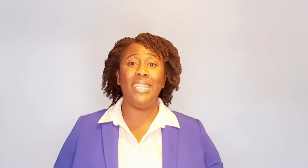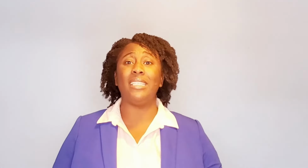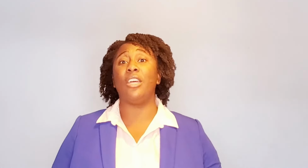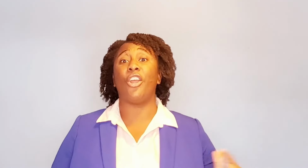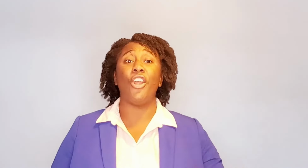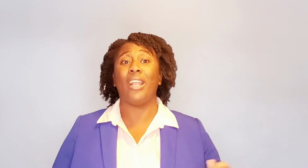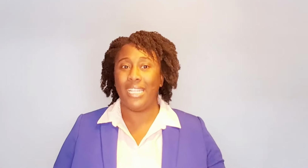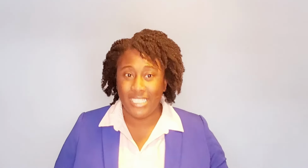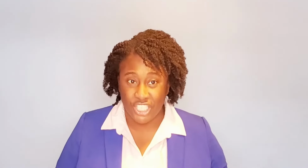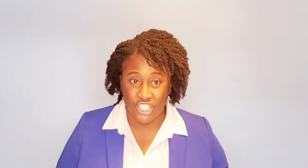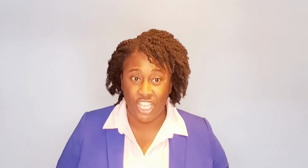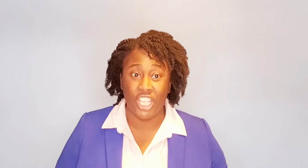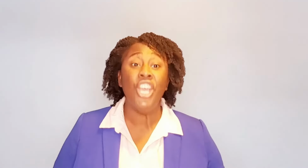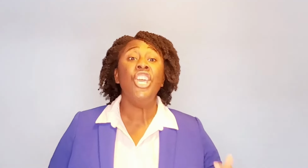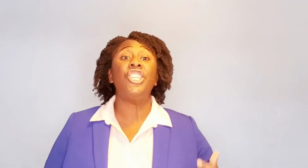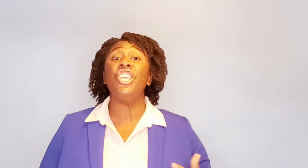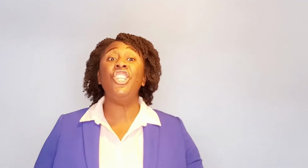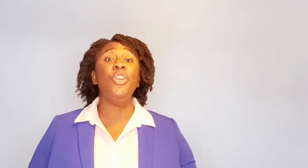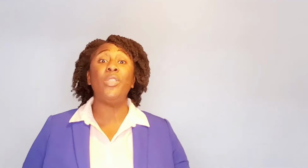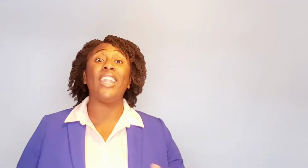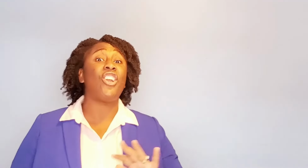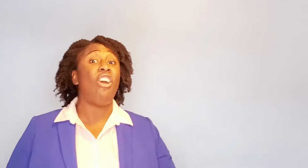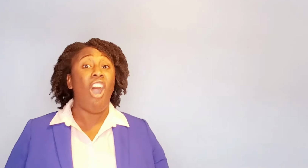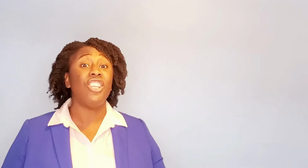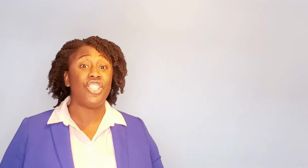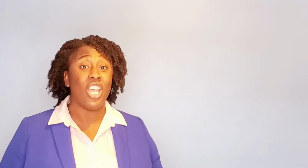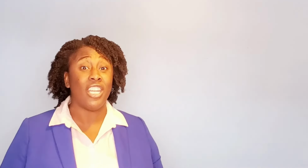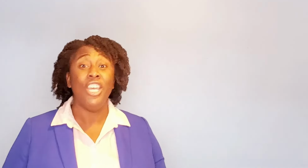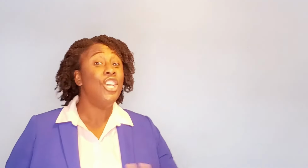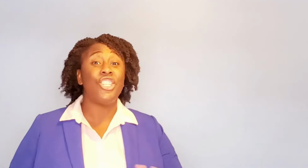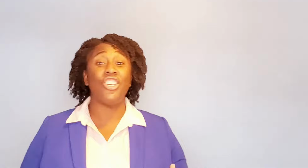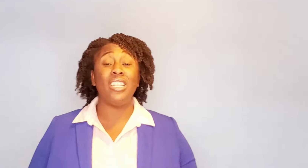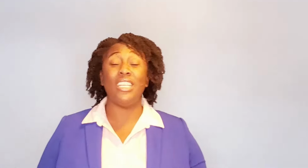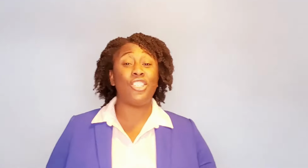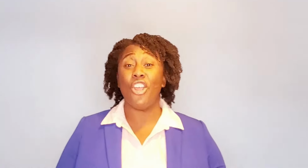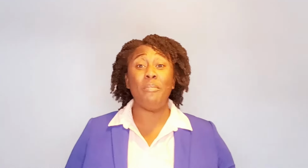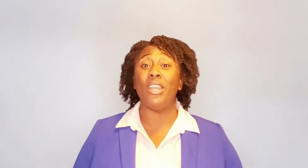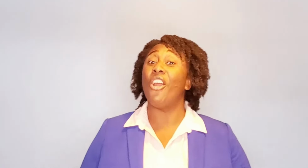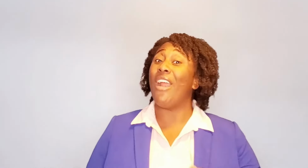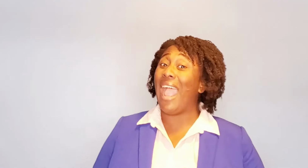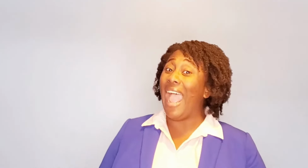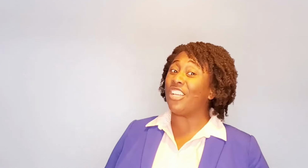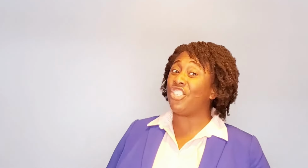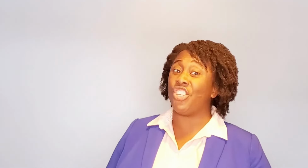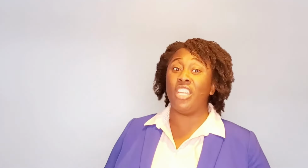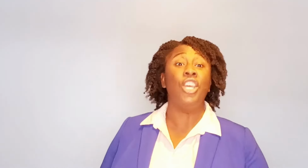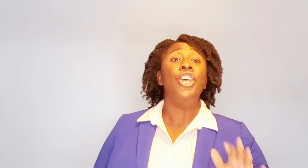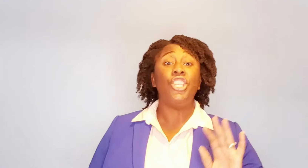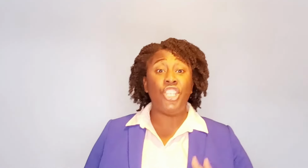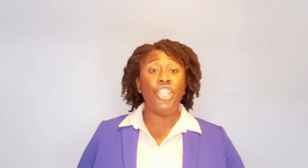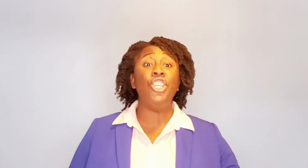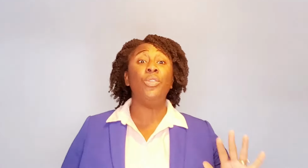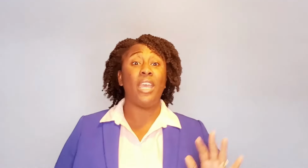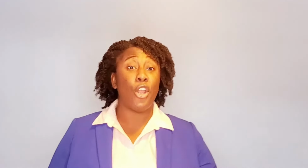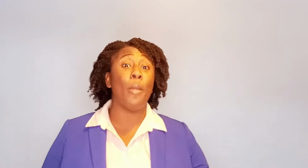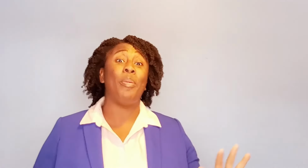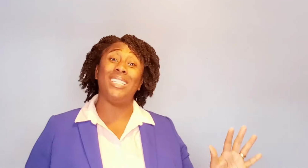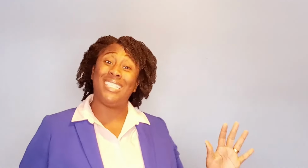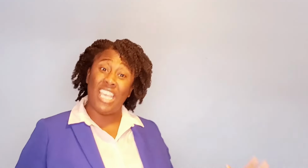on her condition. She knew that caution shouldn't determine her action. She knew that her